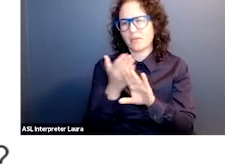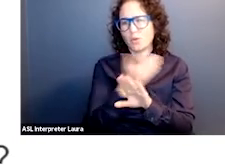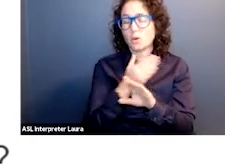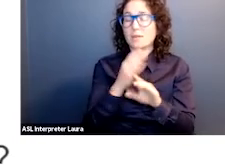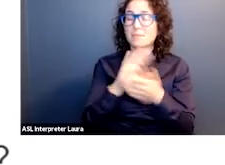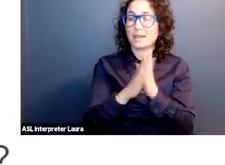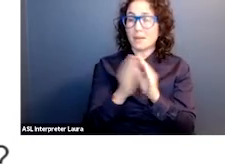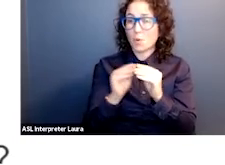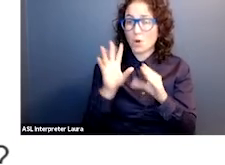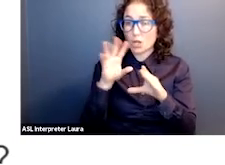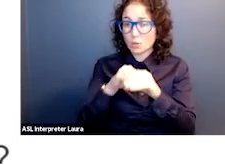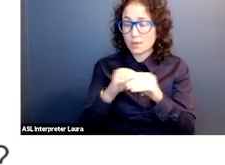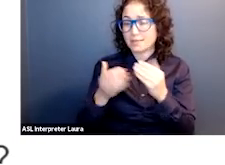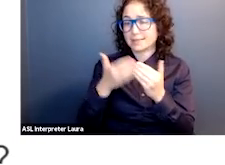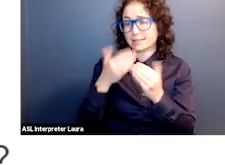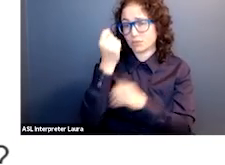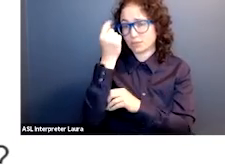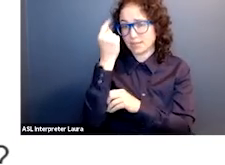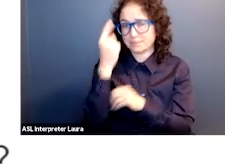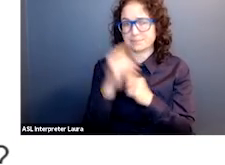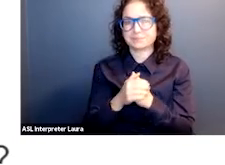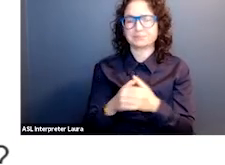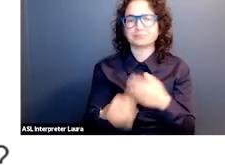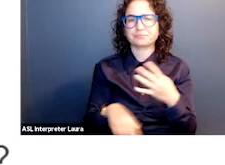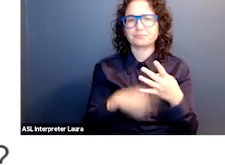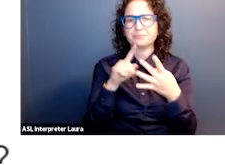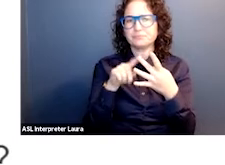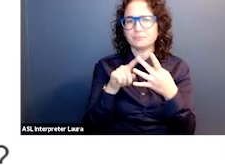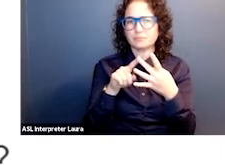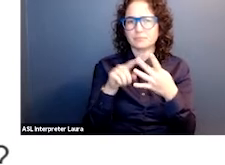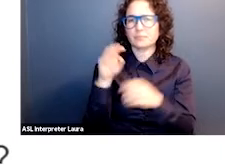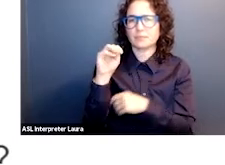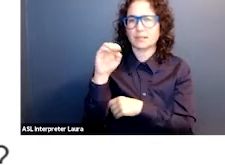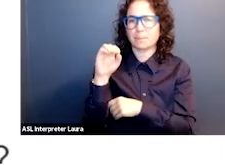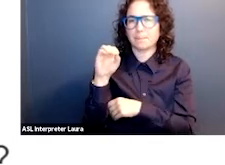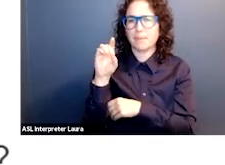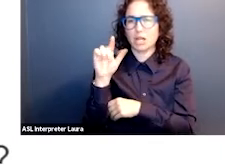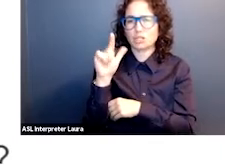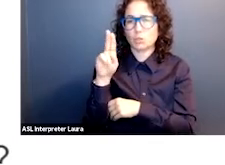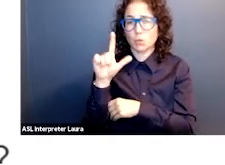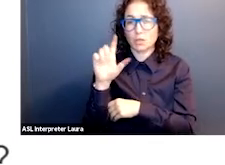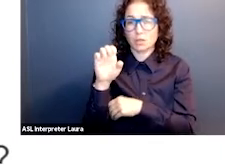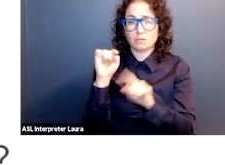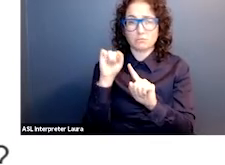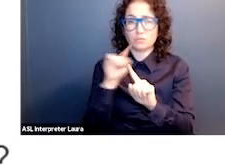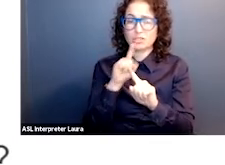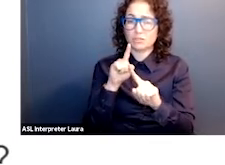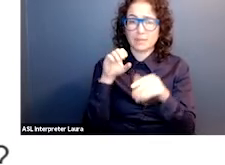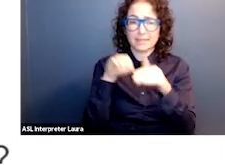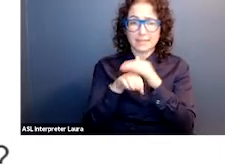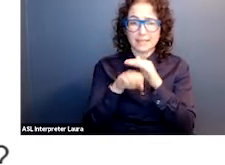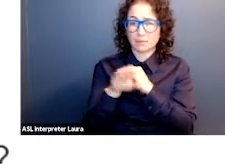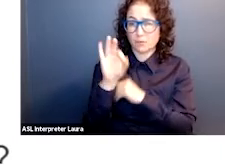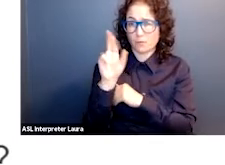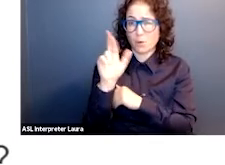and easily to understand. Second is the module. The module should be in any accessible formats. I